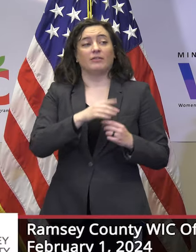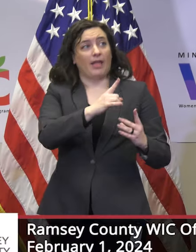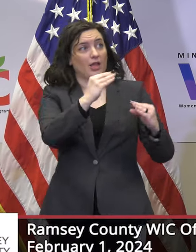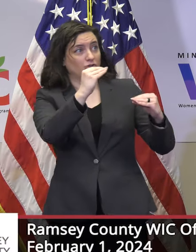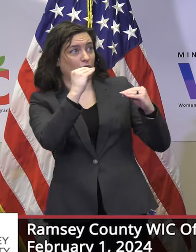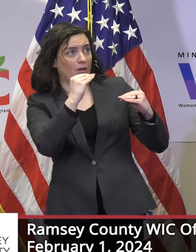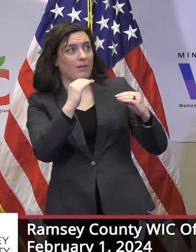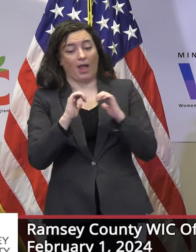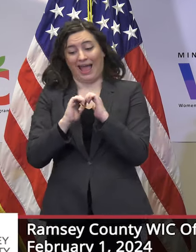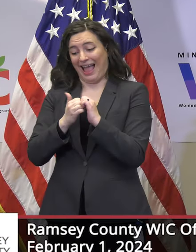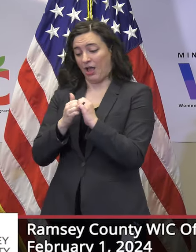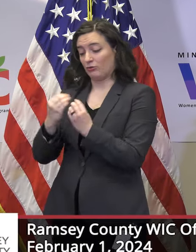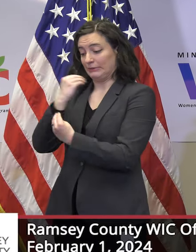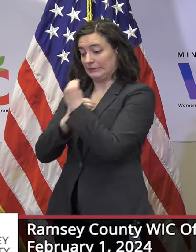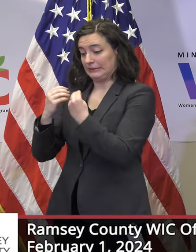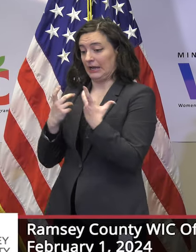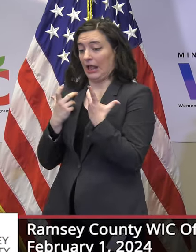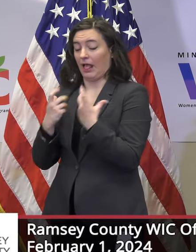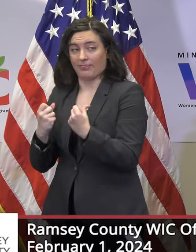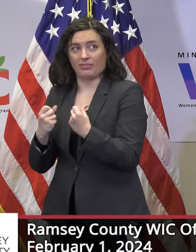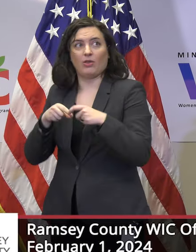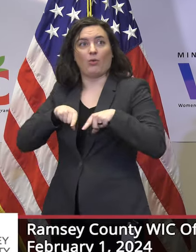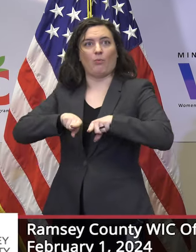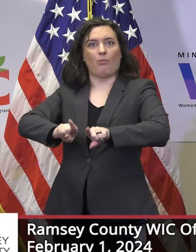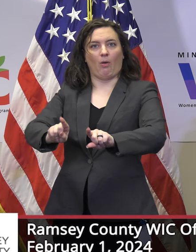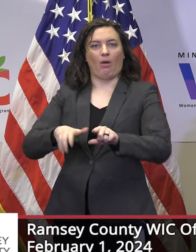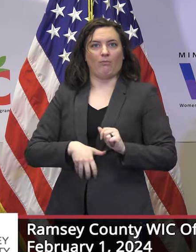healthy when I was pregnant.